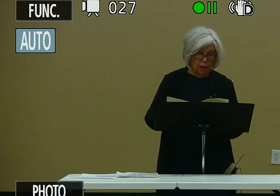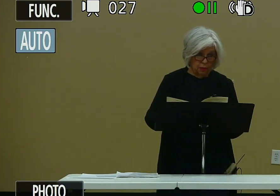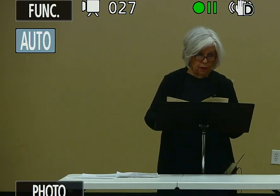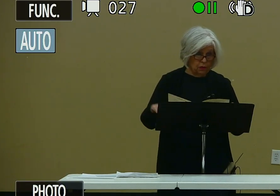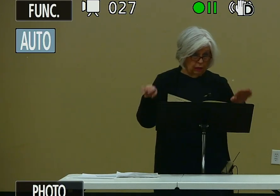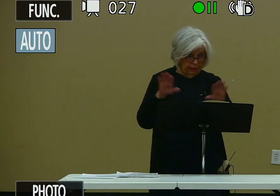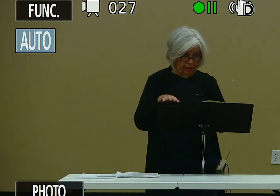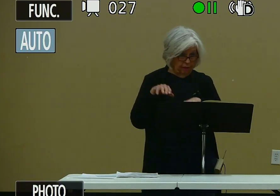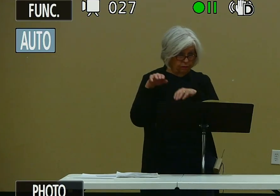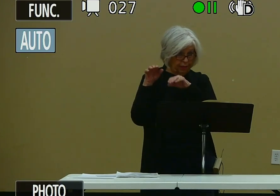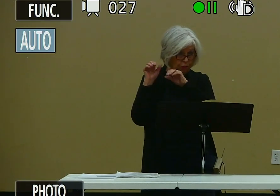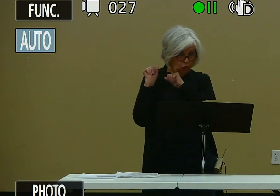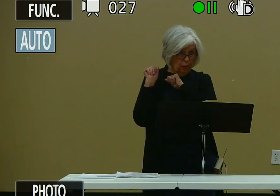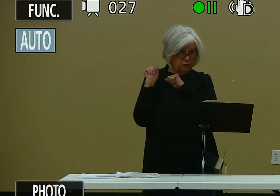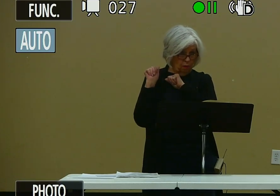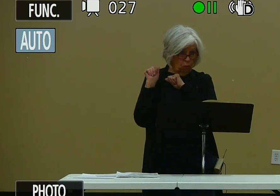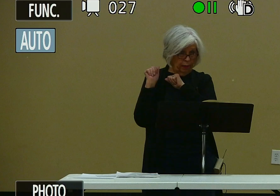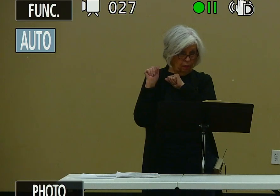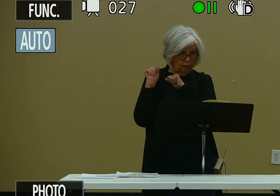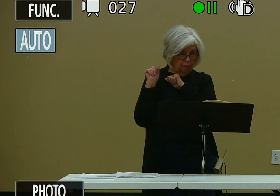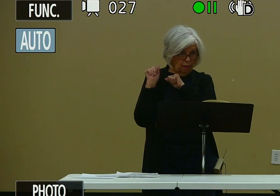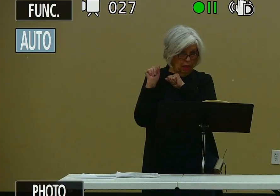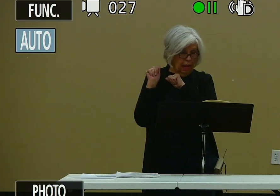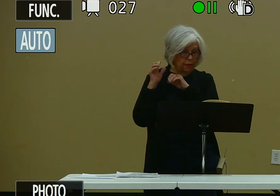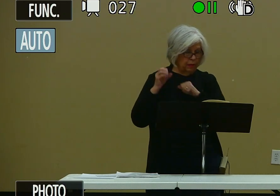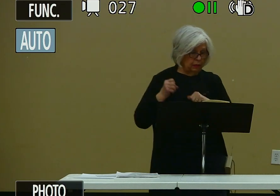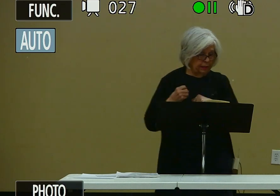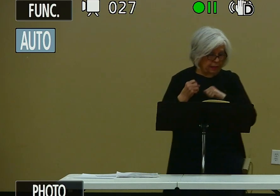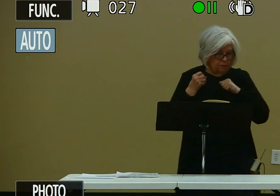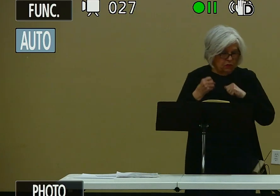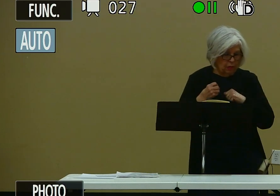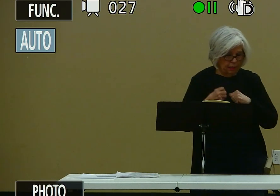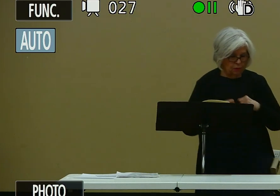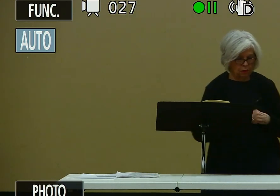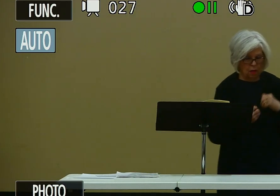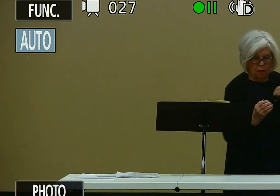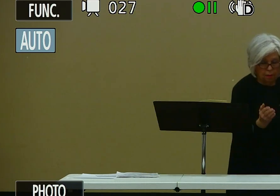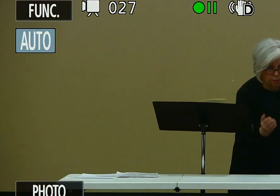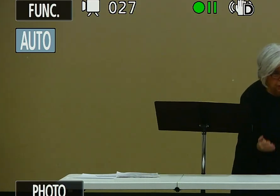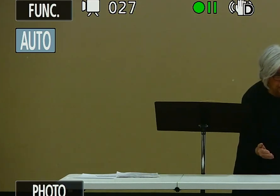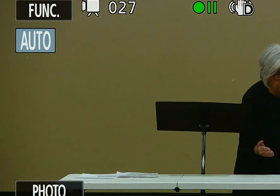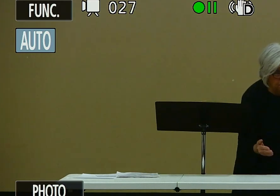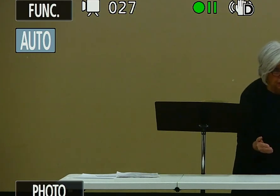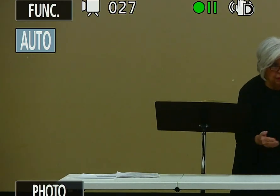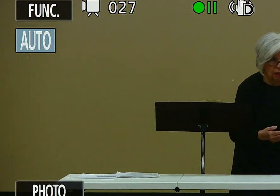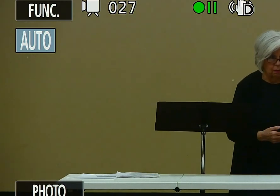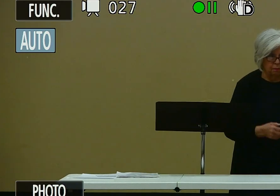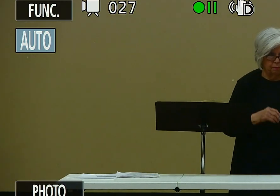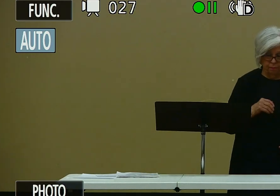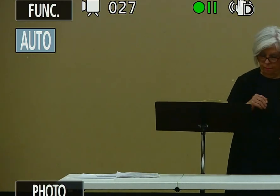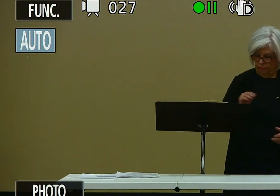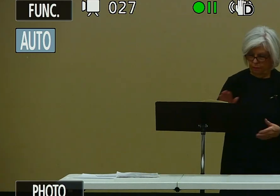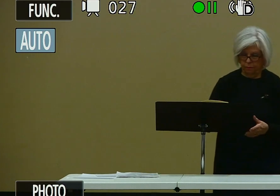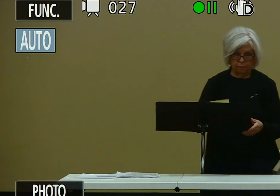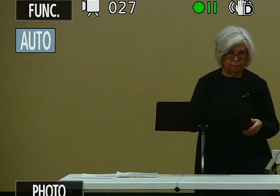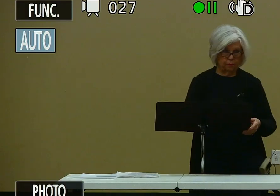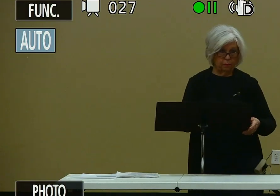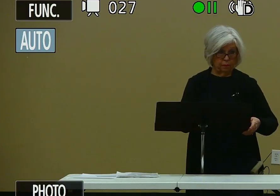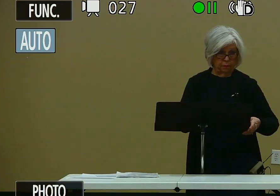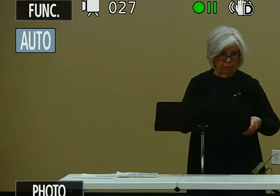Yes, leave like you're going somewhere, and then leave is like you're putting something down. Did that